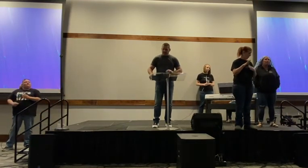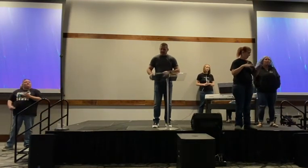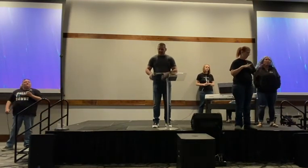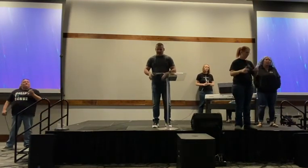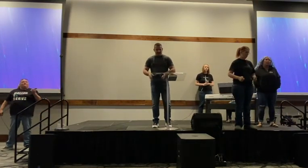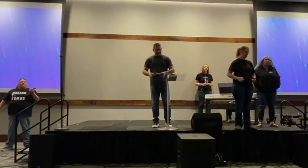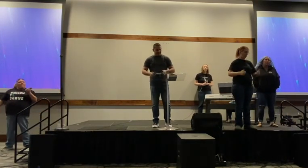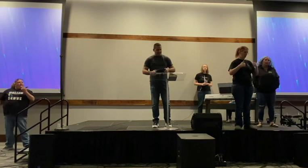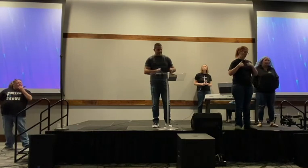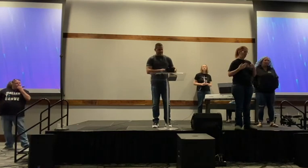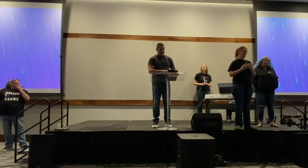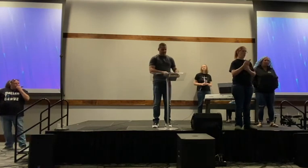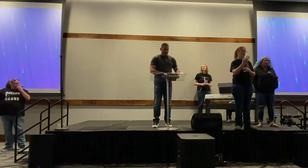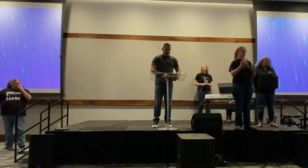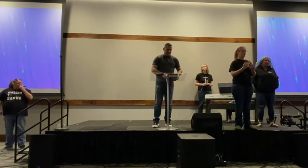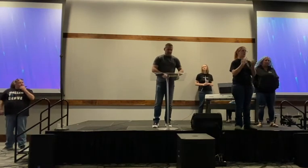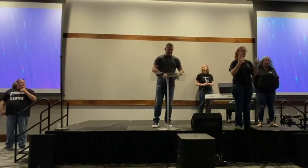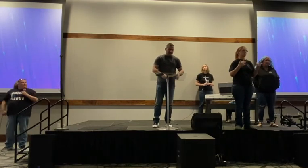Through fire,